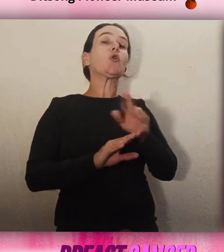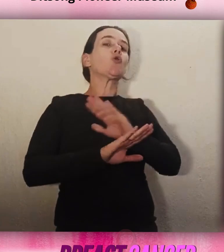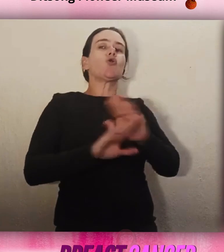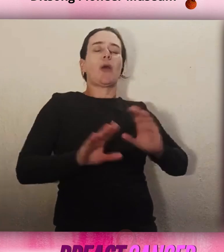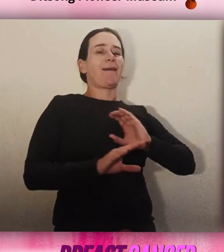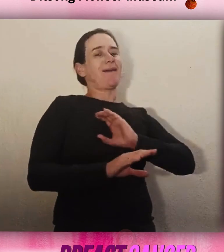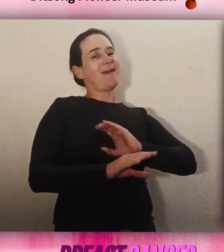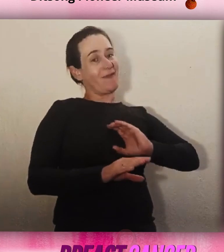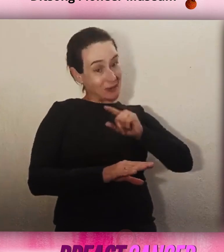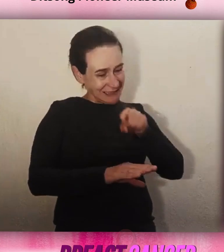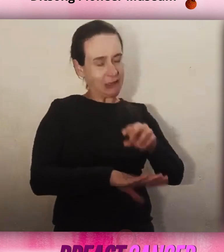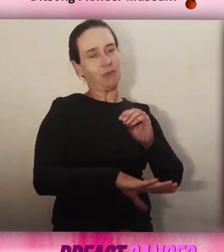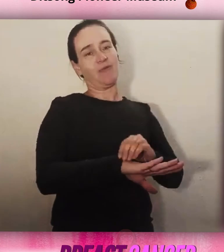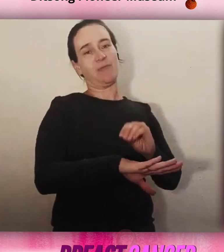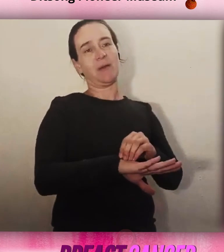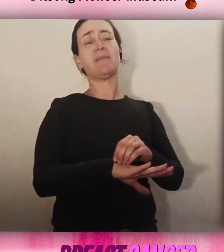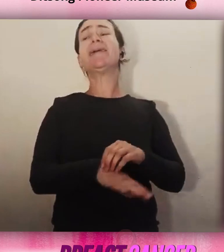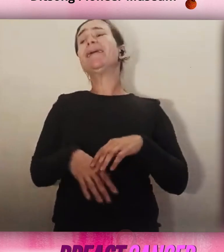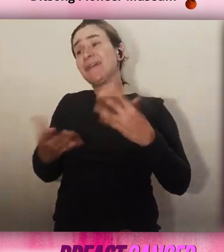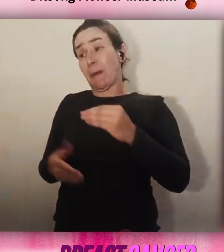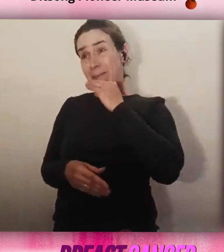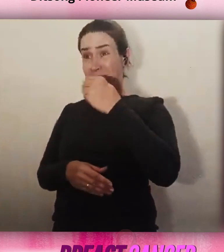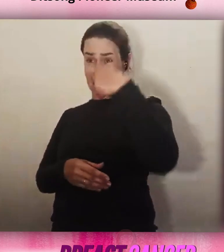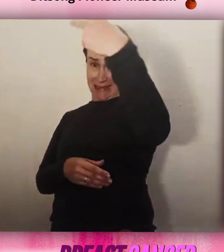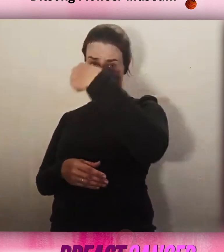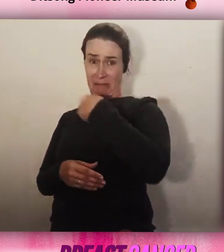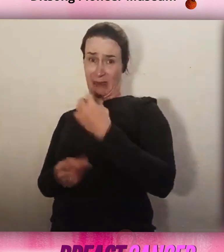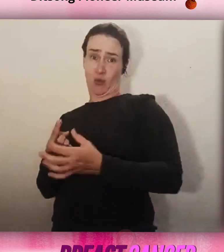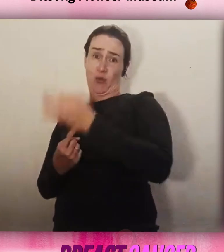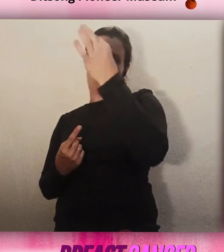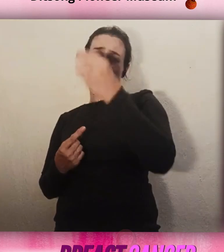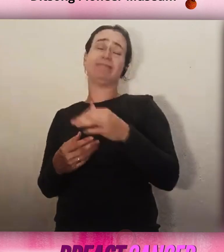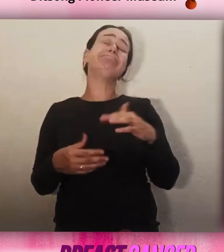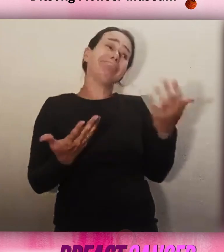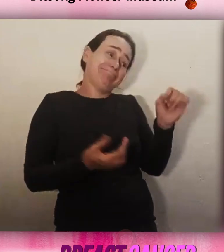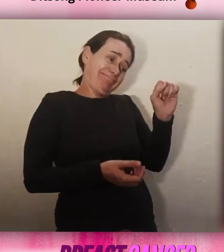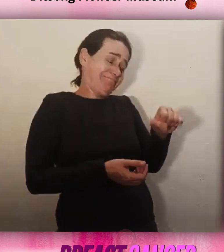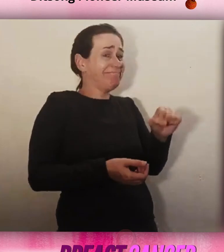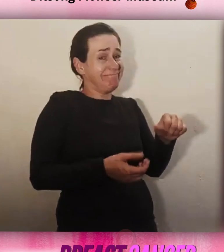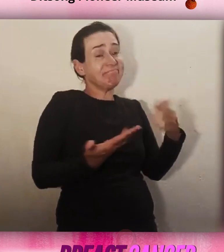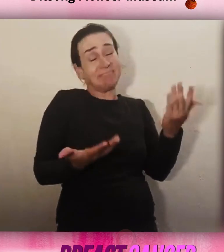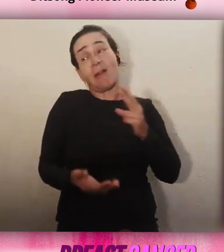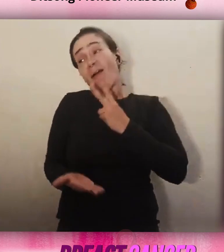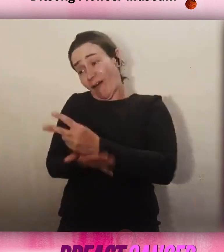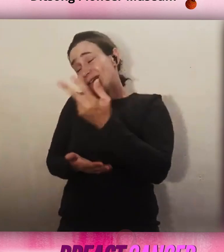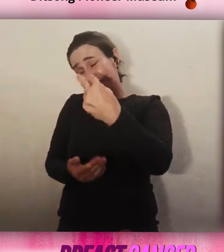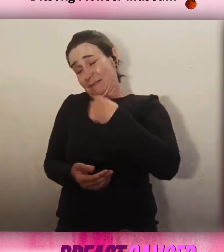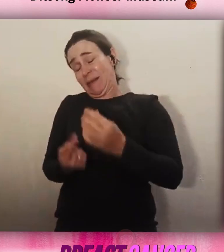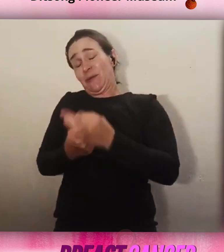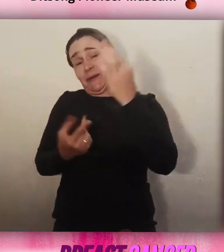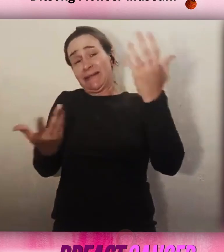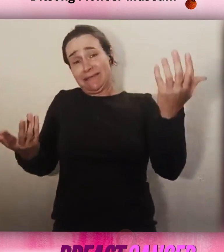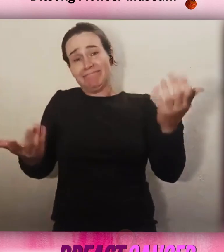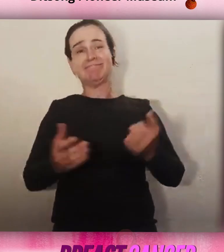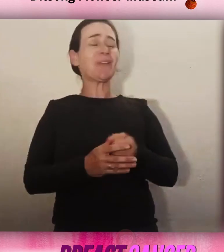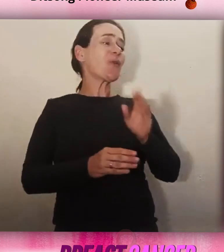Yeah. It is uncomfortable. It's Yes. uncomfortable. So to they do. are gonna see you naked. That's what you are saying to Yes, me. they are All gonna right. see you naked. All right.